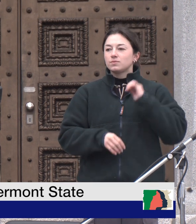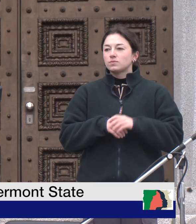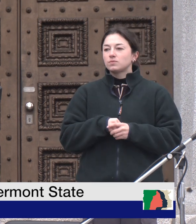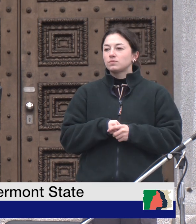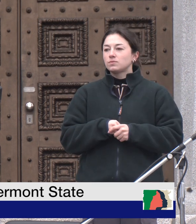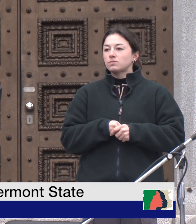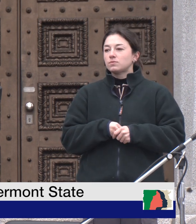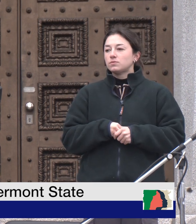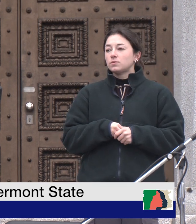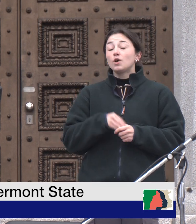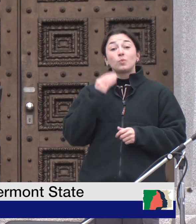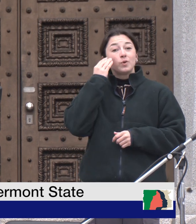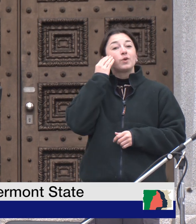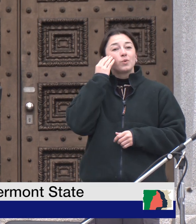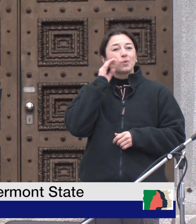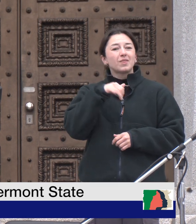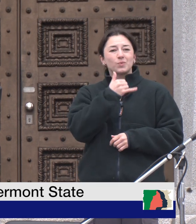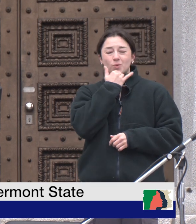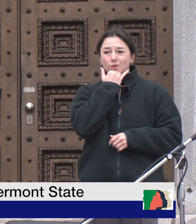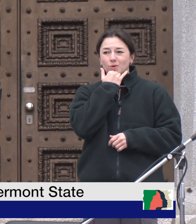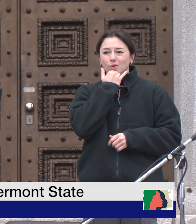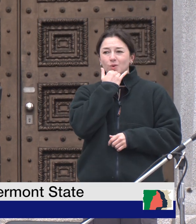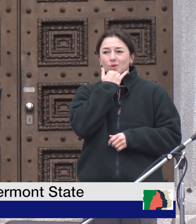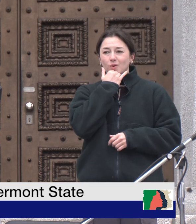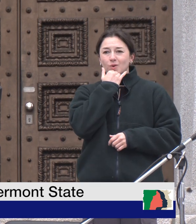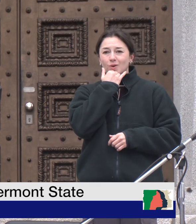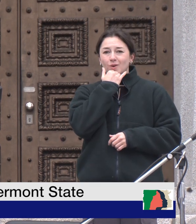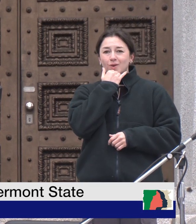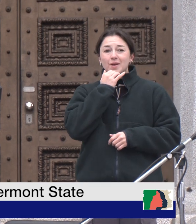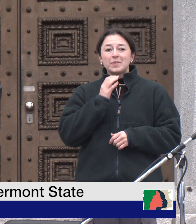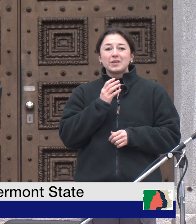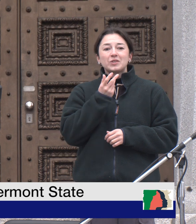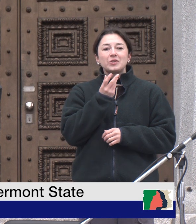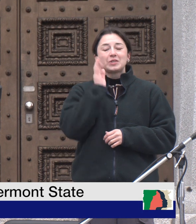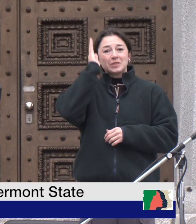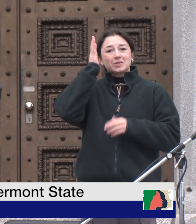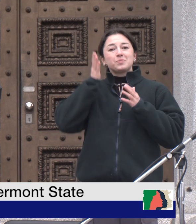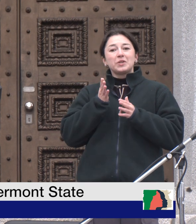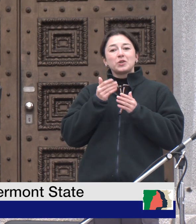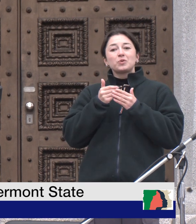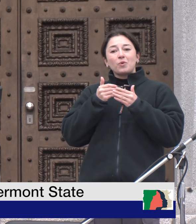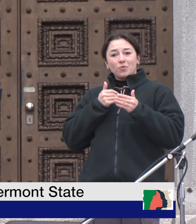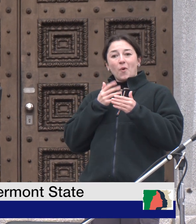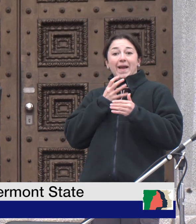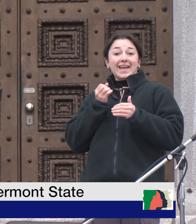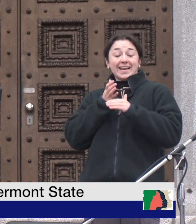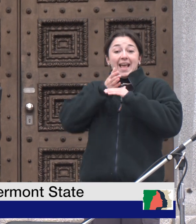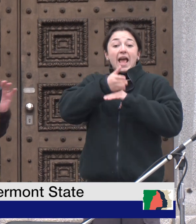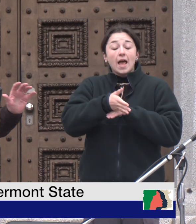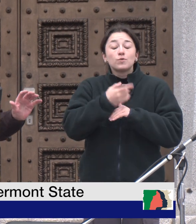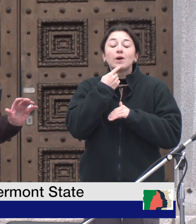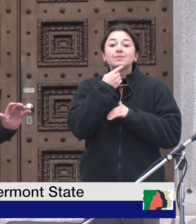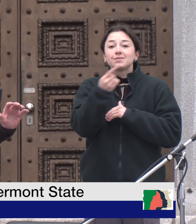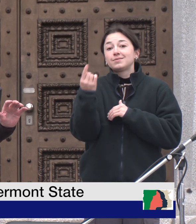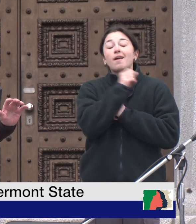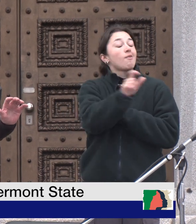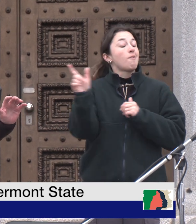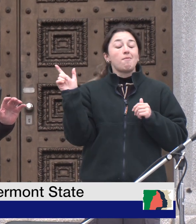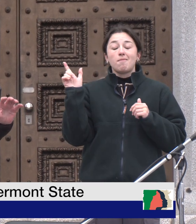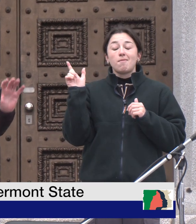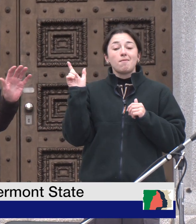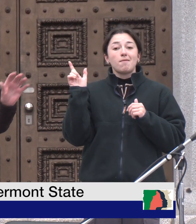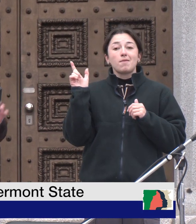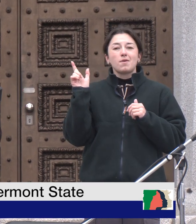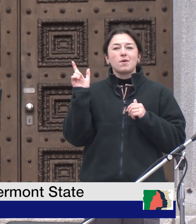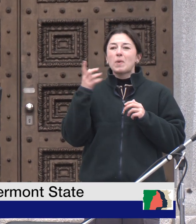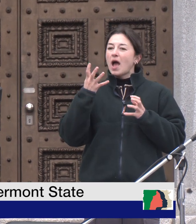And we know how wrong that is. The eloquence of the speakers who preceded me and will follow me have said it all.